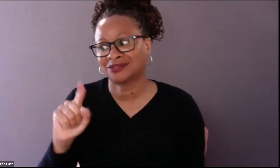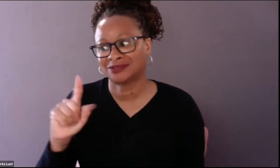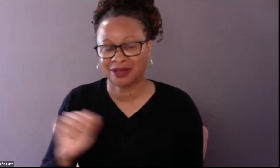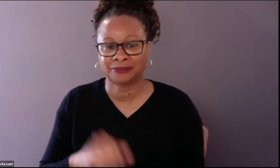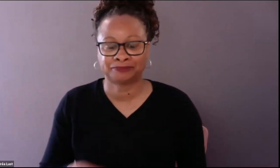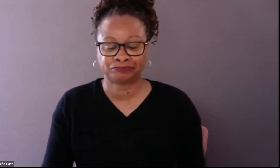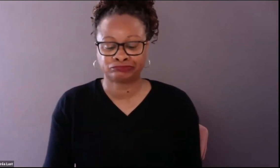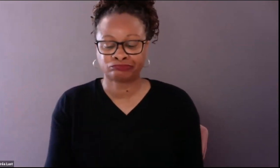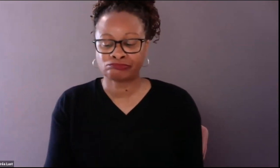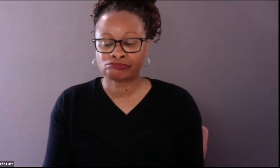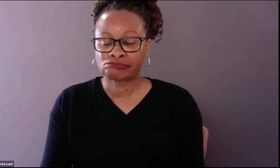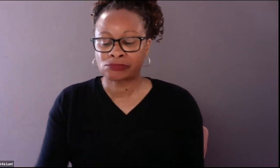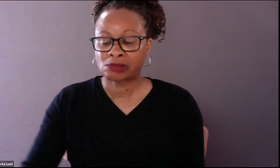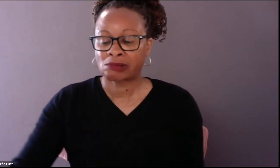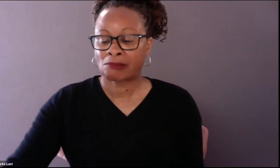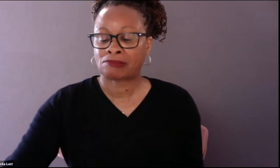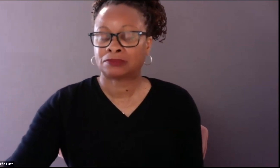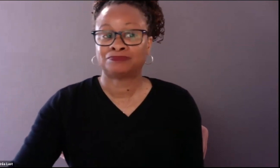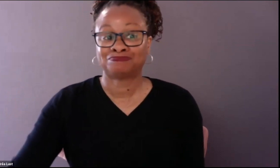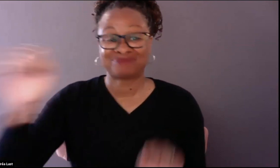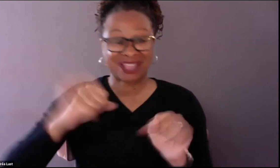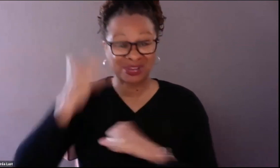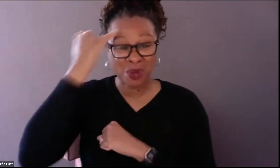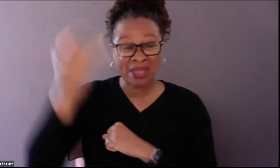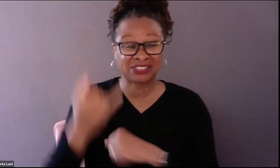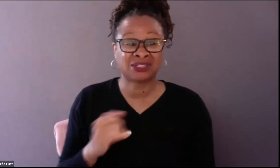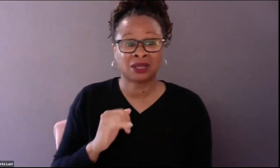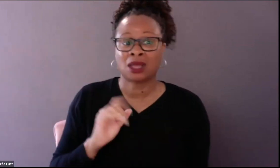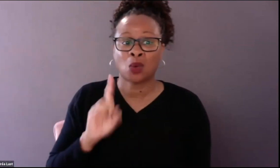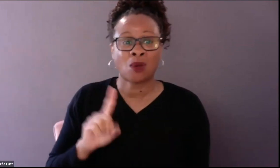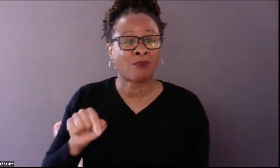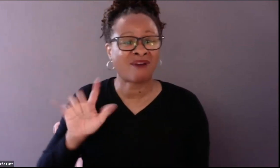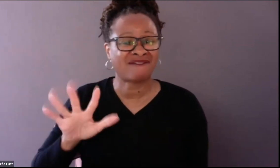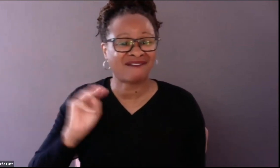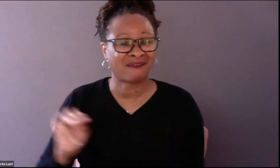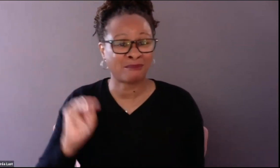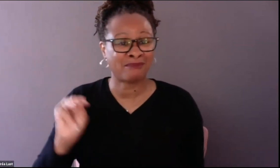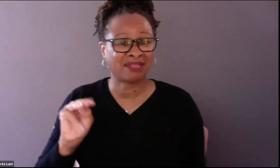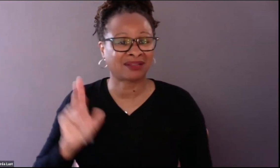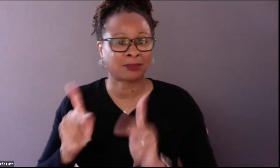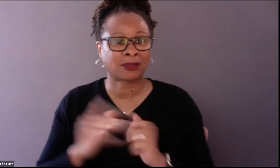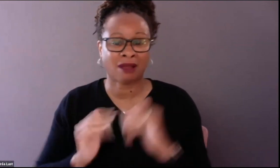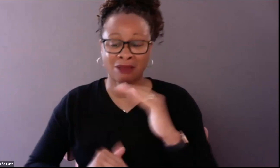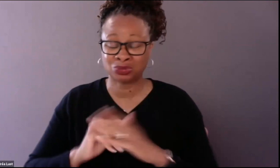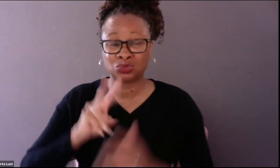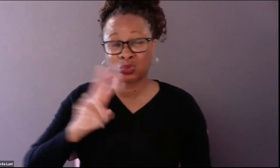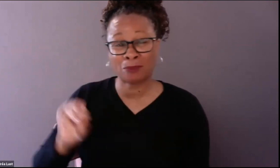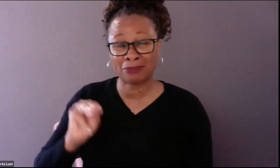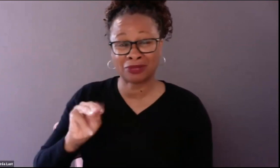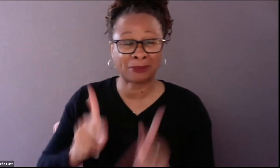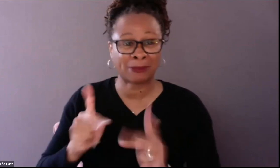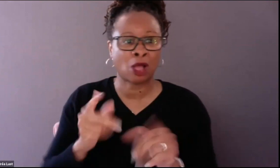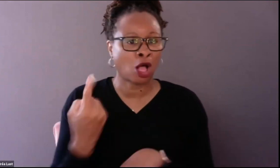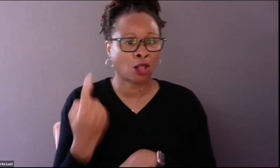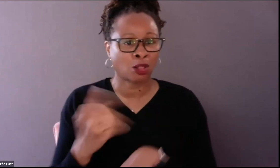can you imagine 1.5 million people to up to 2 million people alone on the